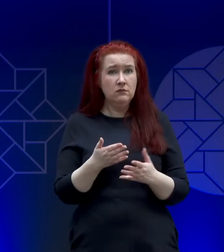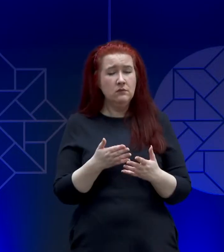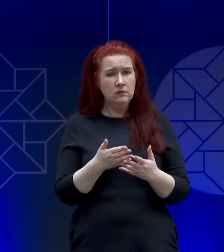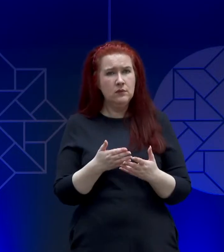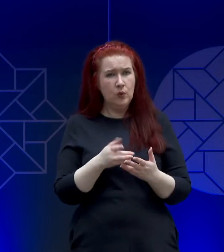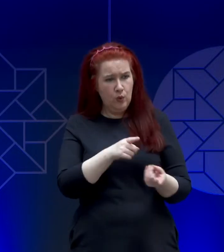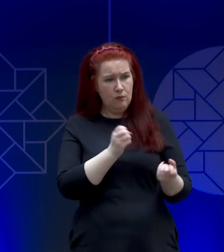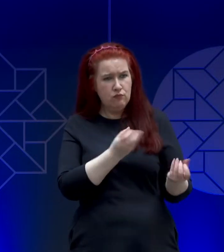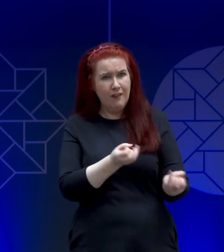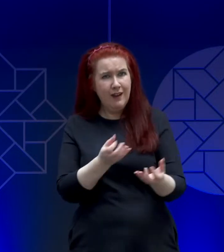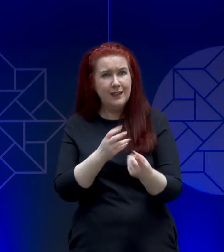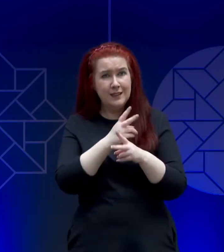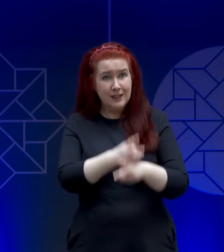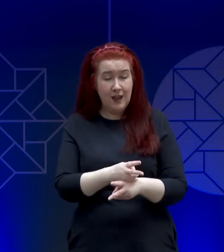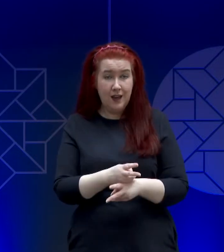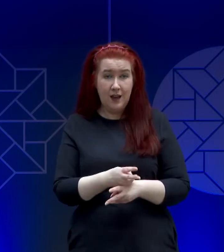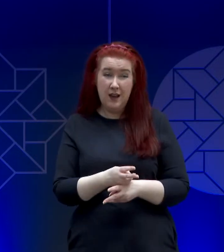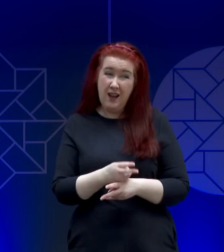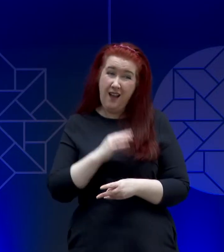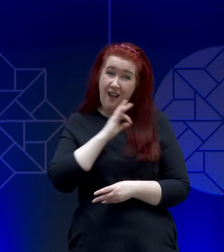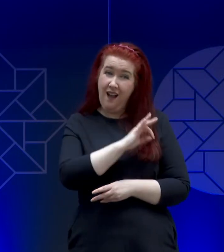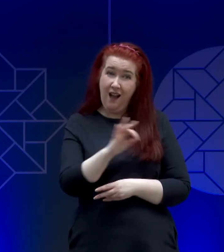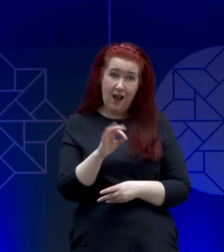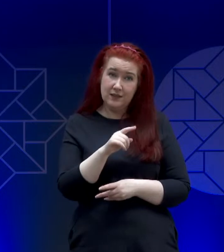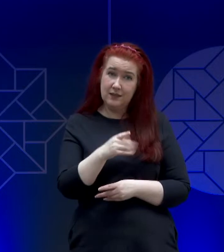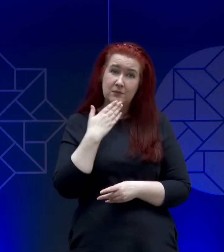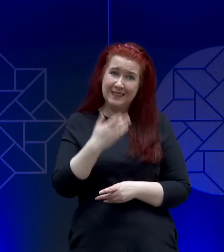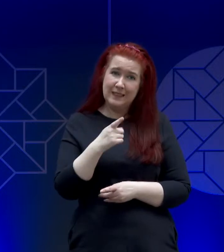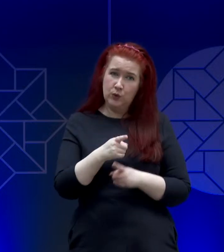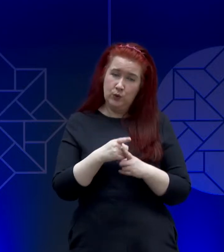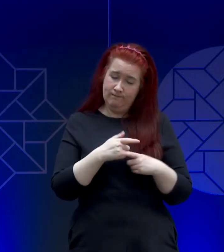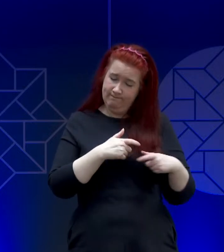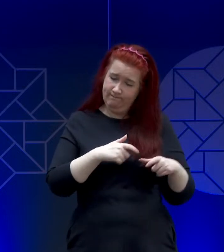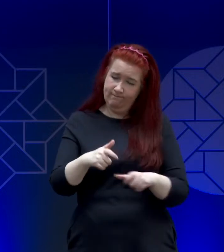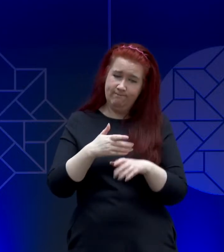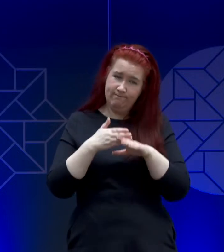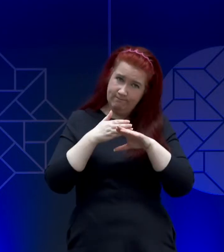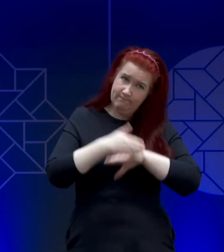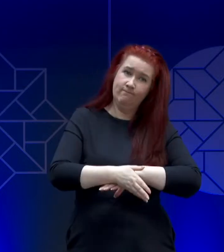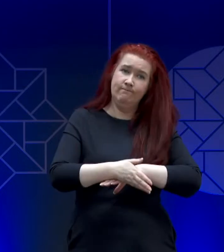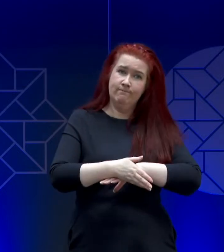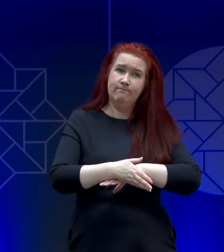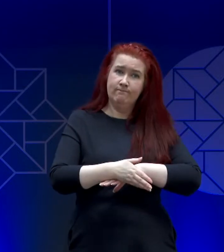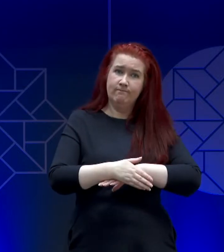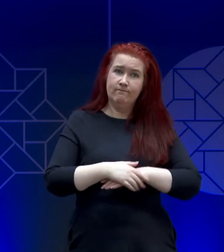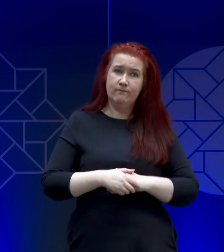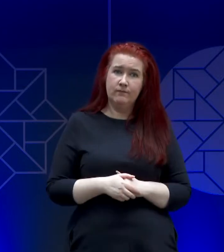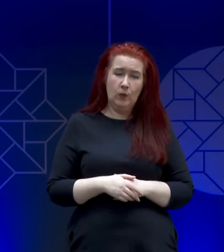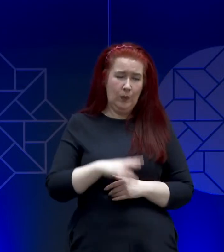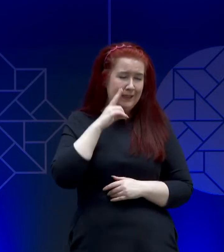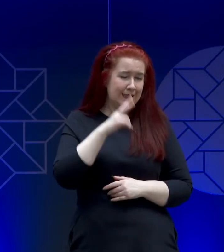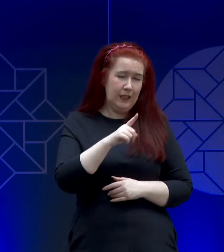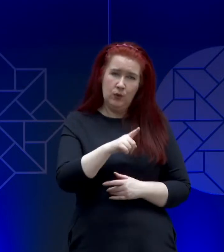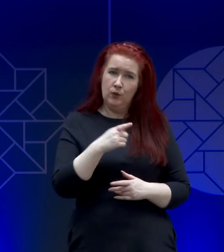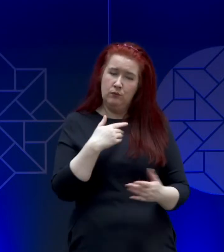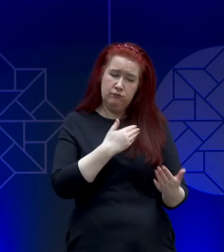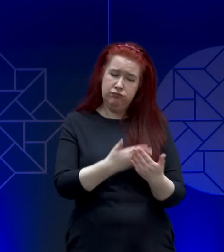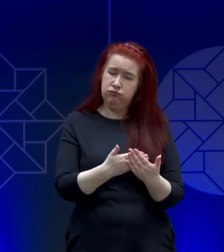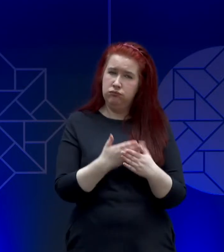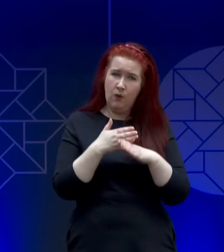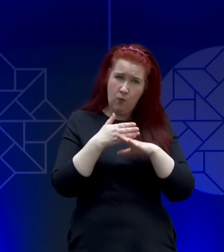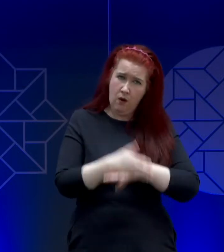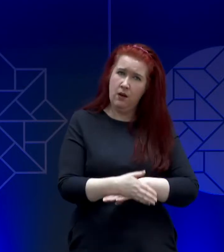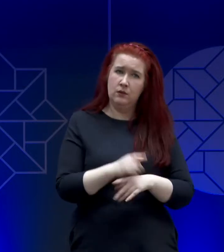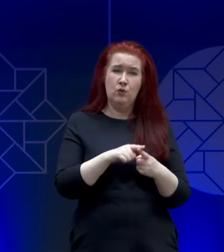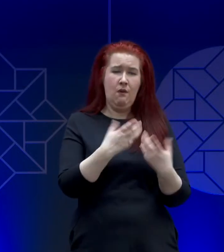it asks, I am afraid, for yet more laps off the track. We see all that you do, all the